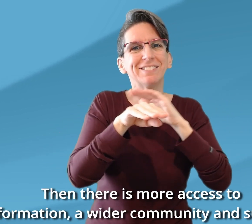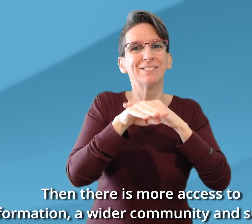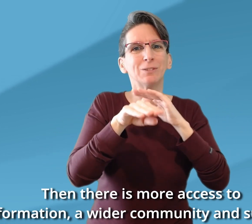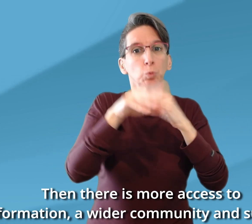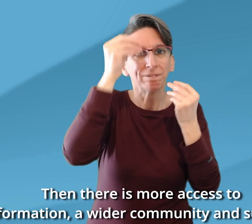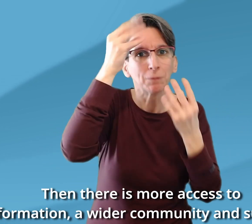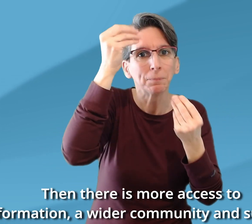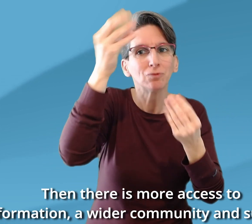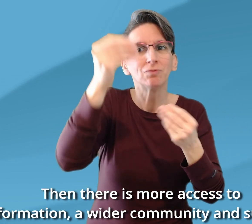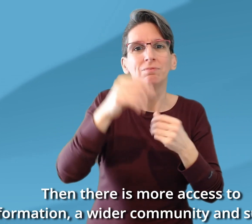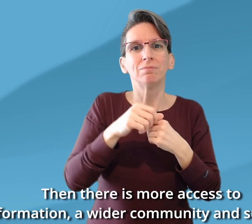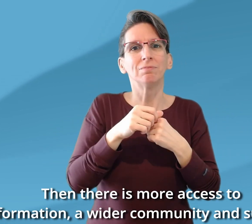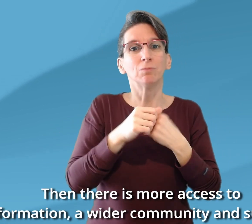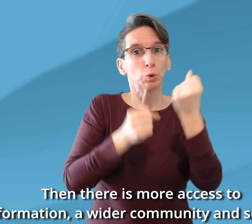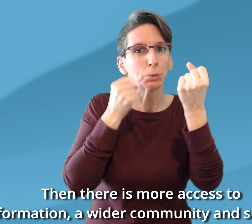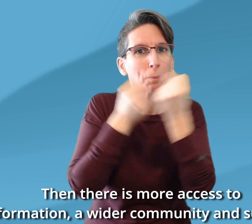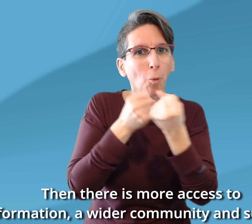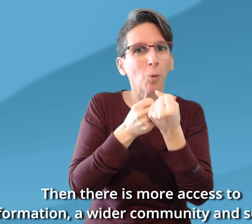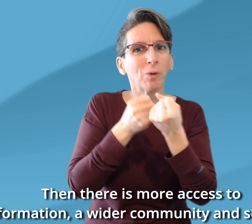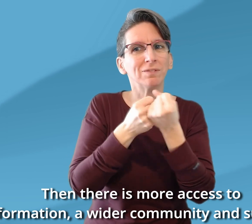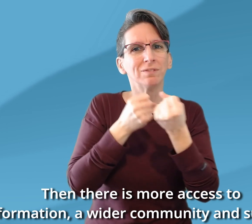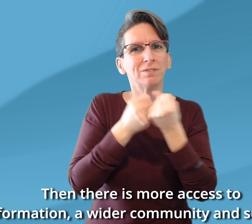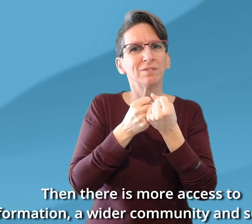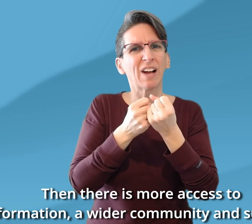information, a wider community and support,